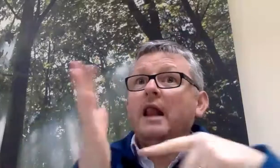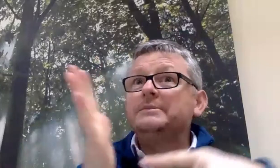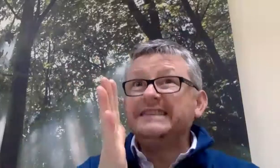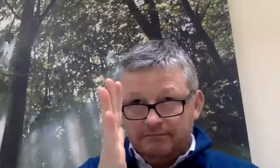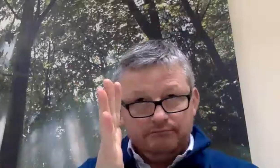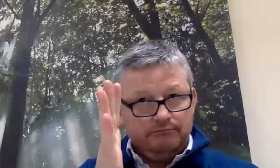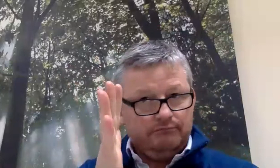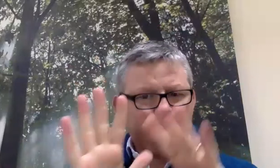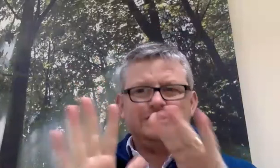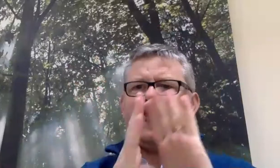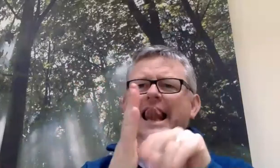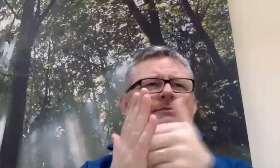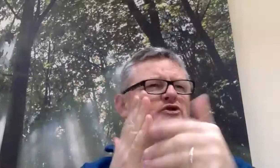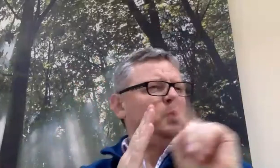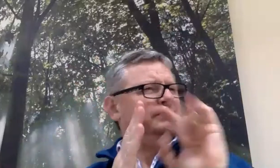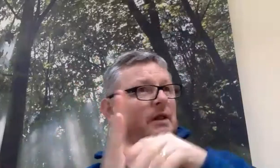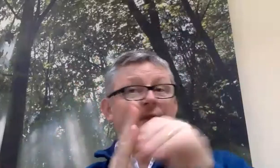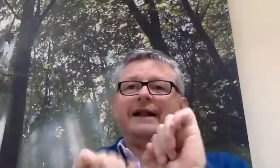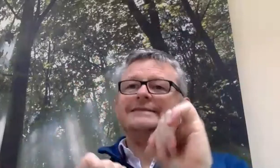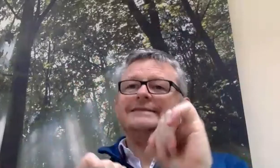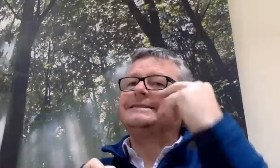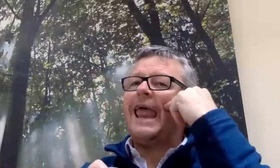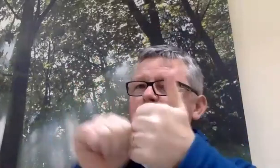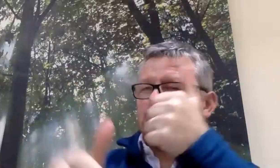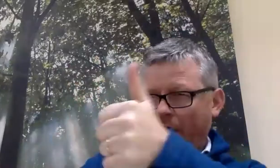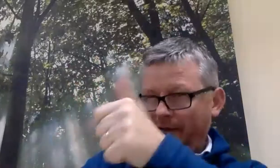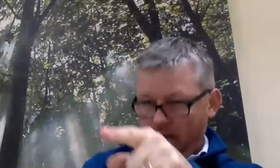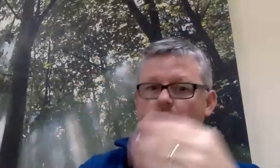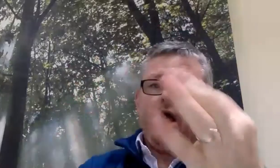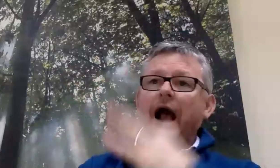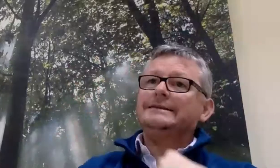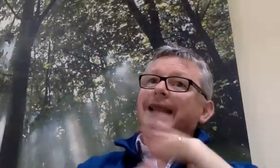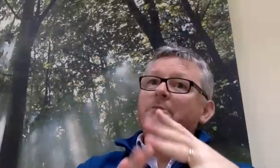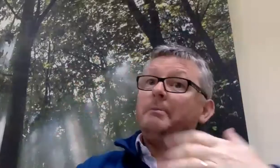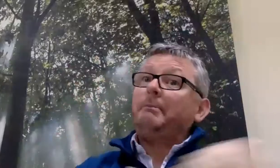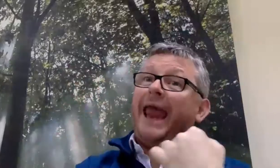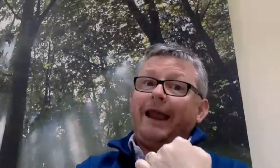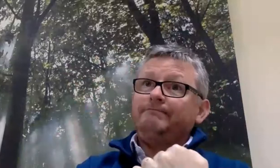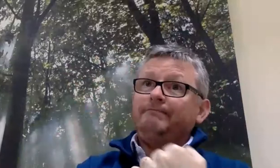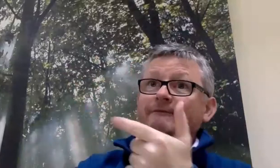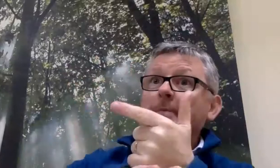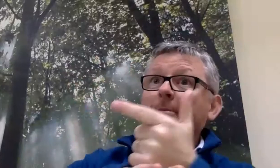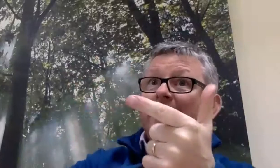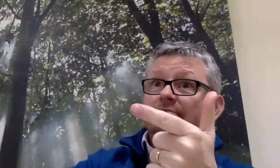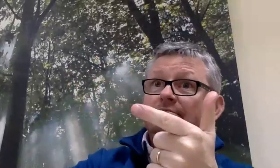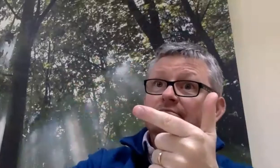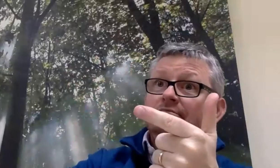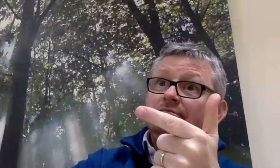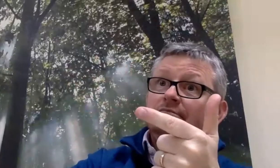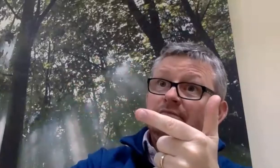for, a company called BSLBT, and they've approached us and funded us